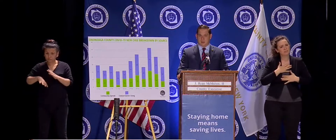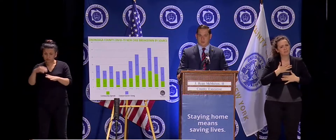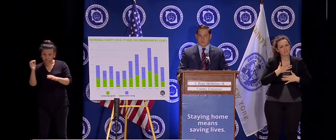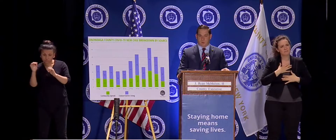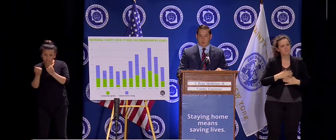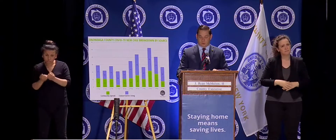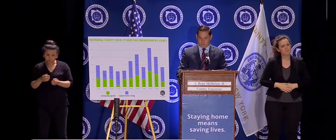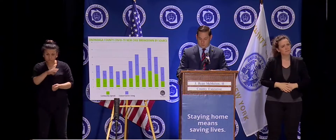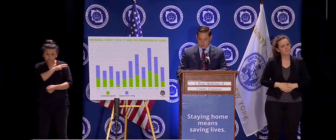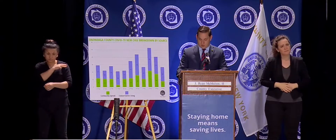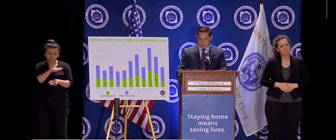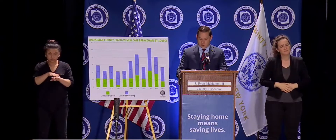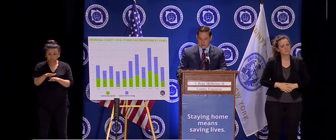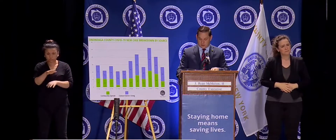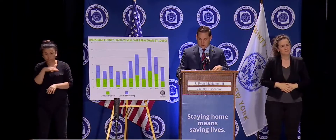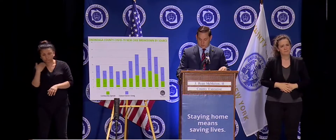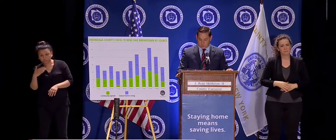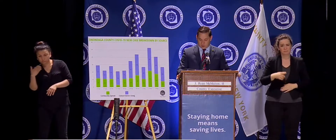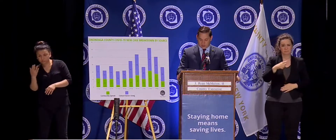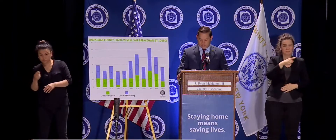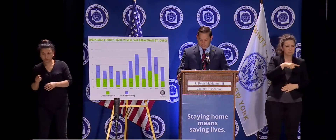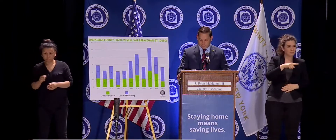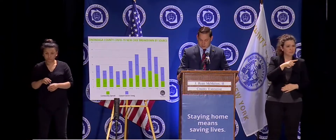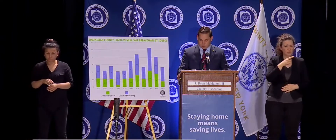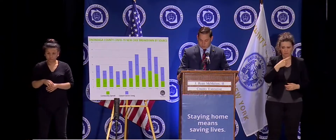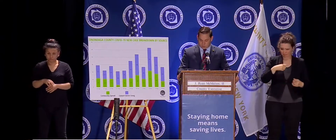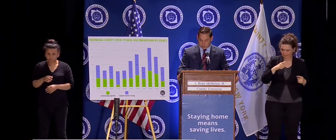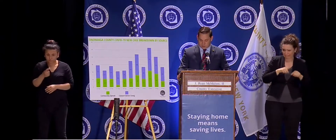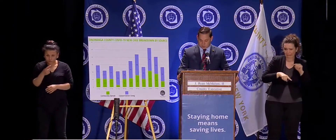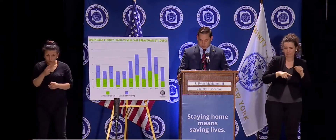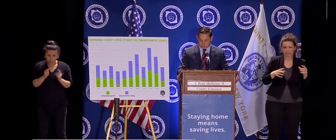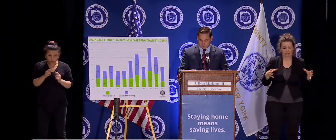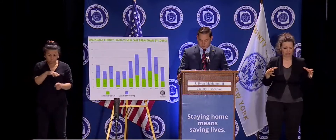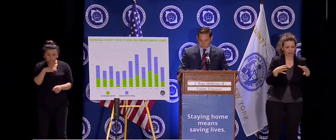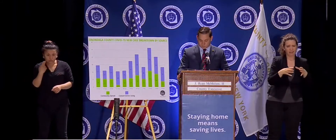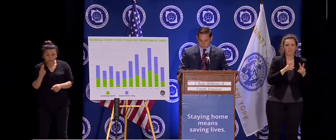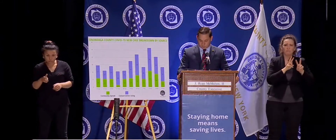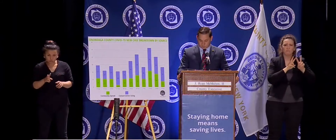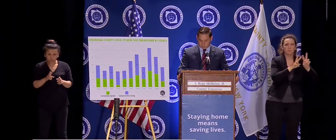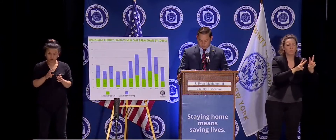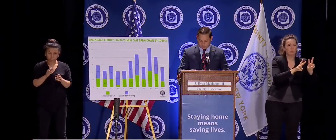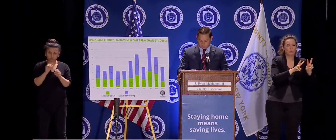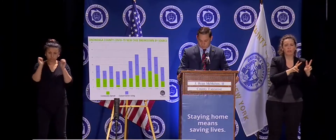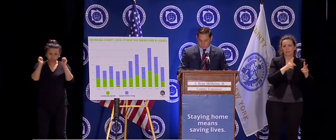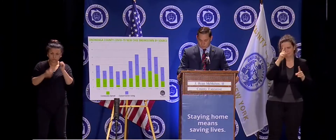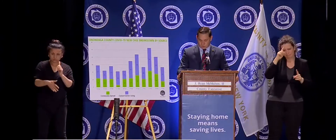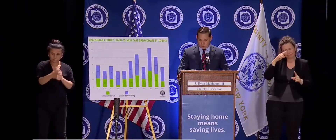not been able to mourn and heal the way that they normally would be able to.